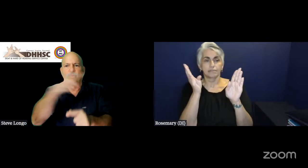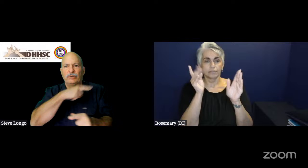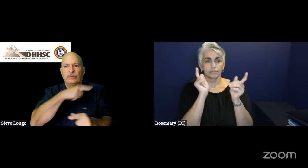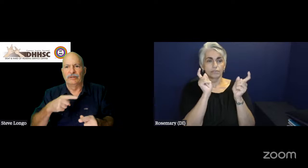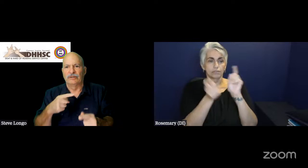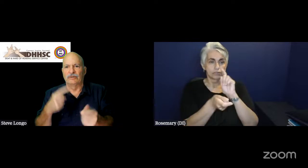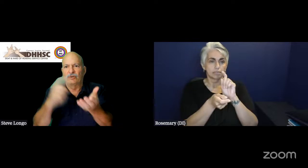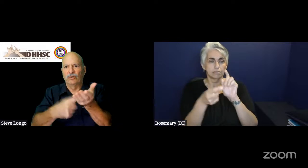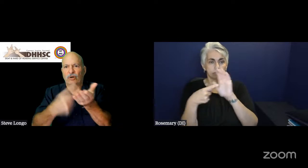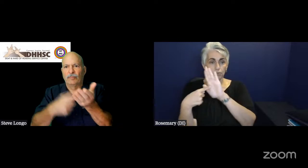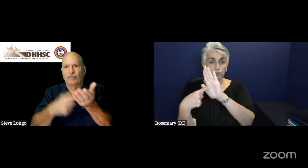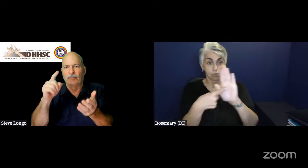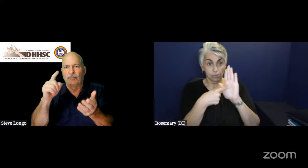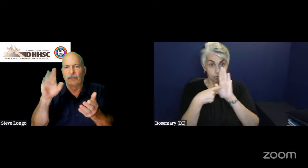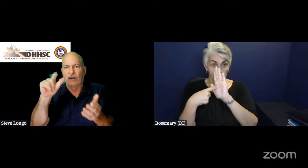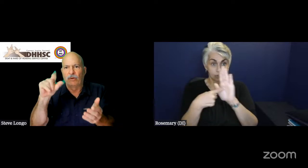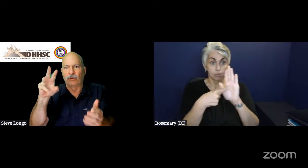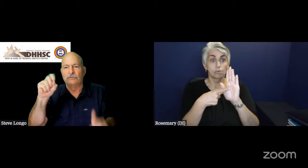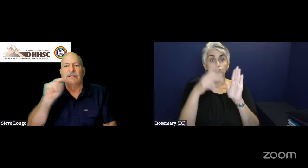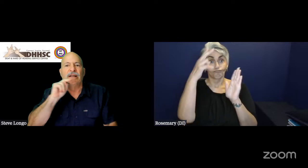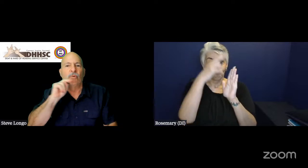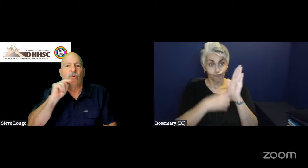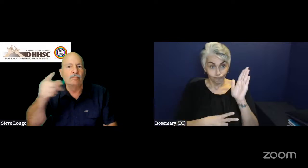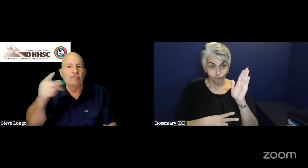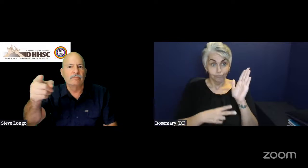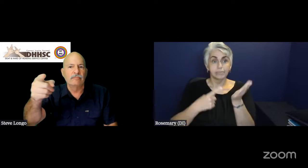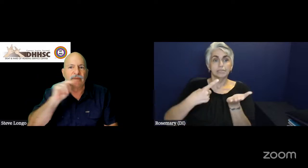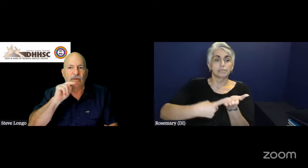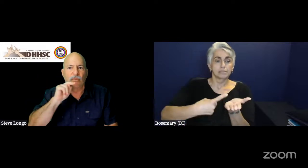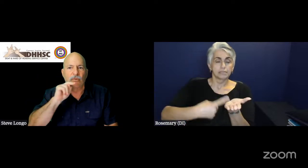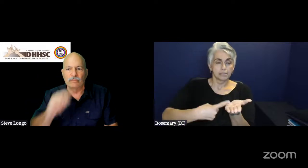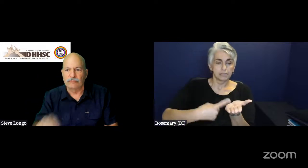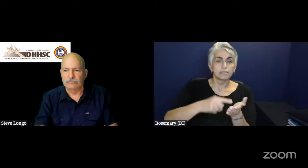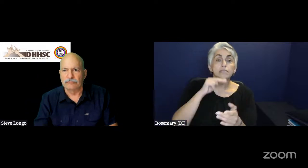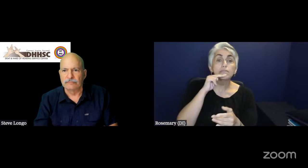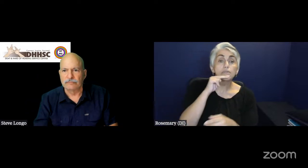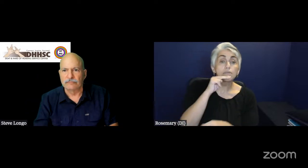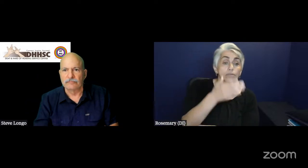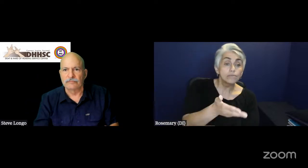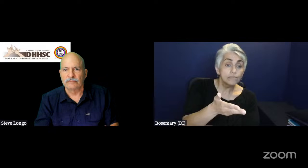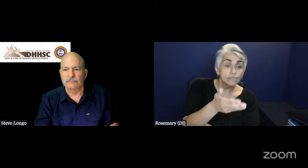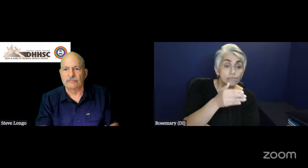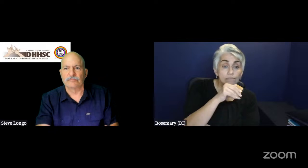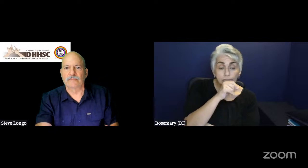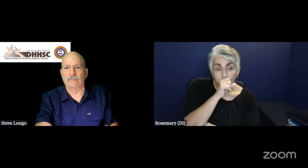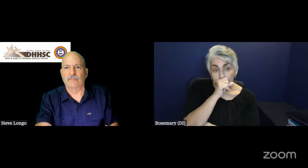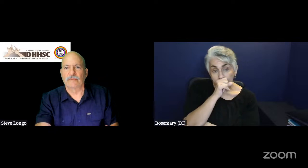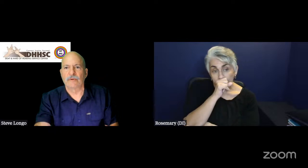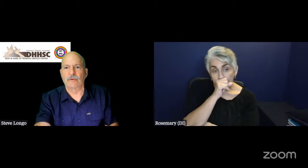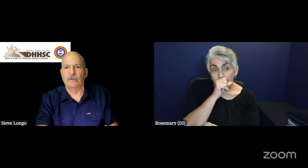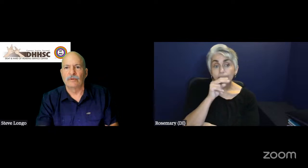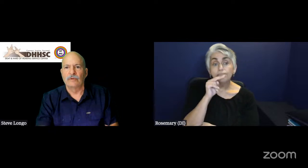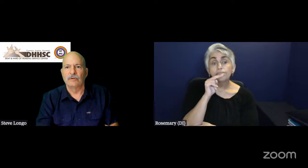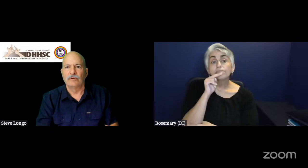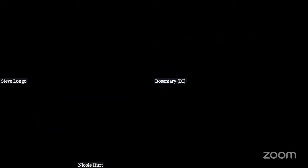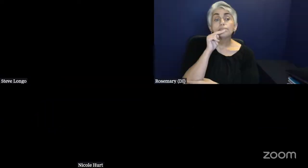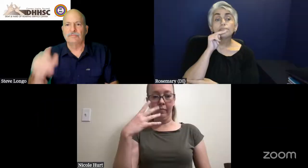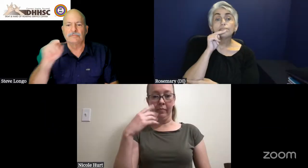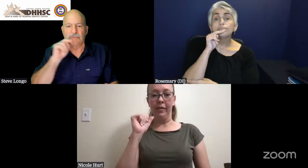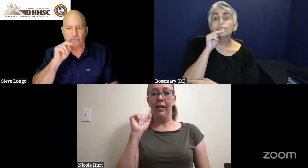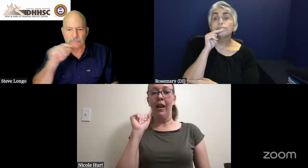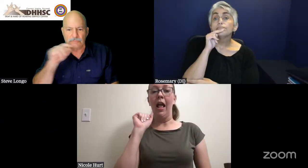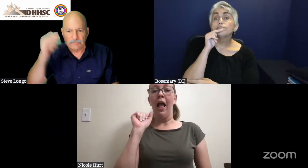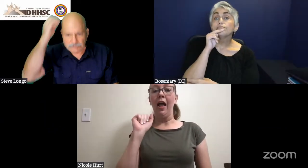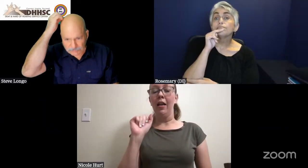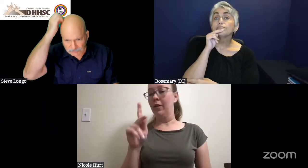bylaws, see what it looked like before and after, and then we can read that and discuss that. Nicole?